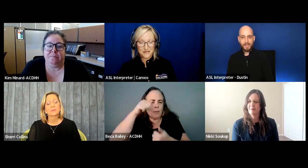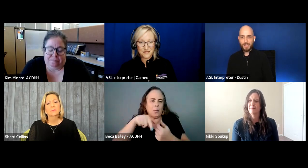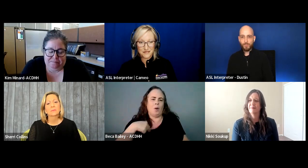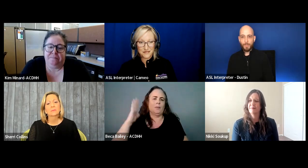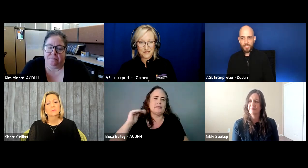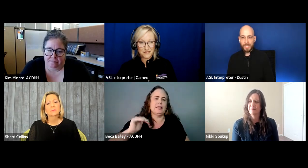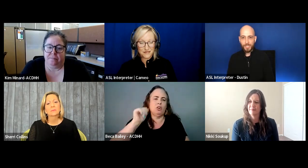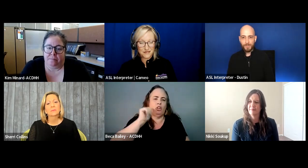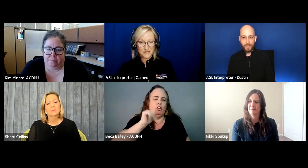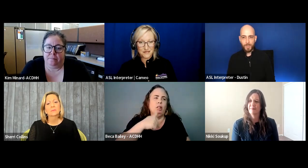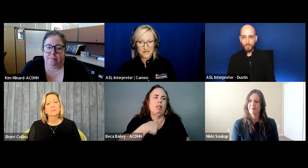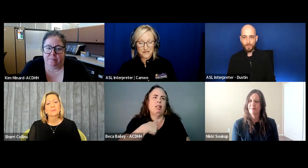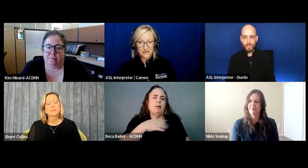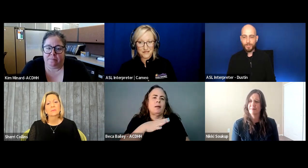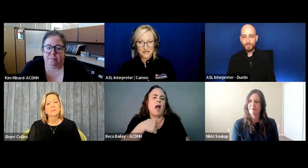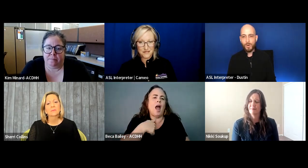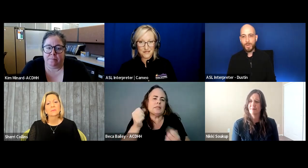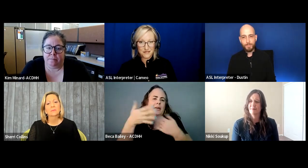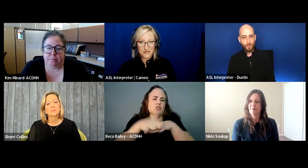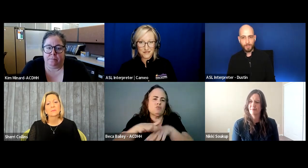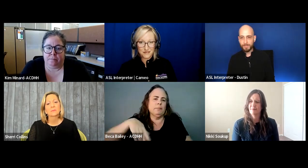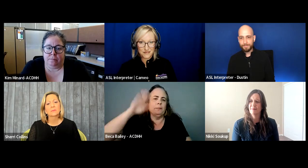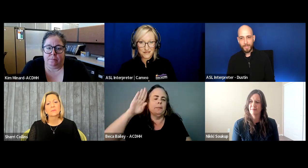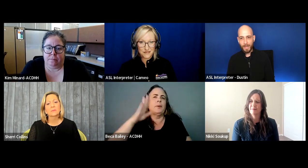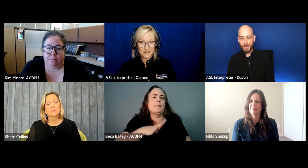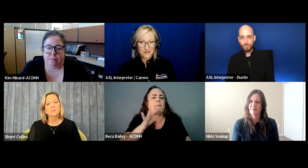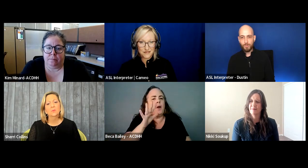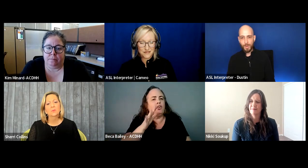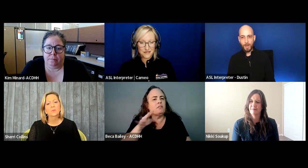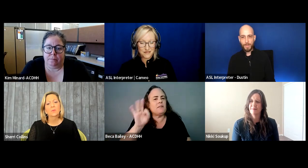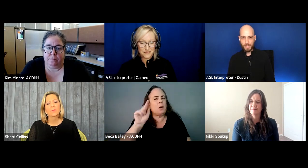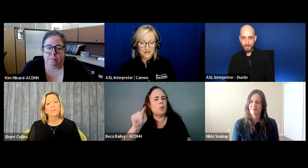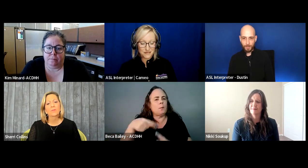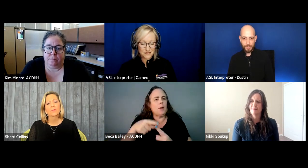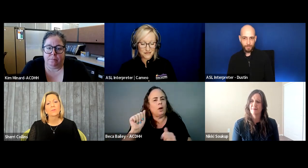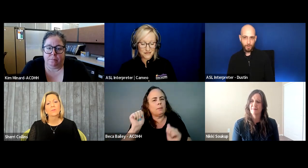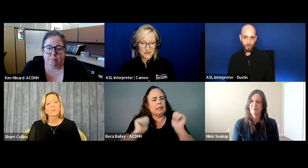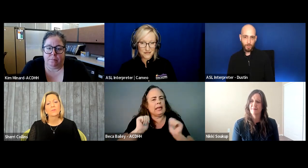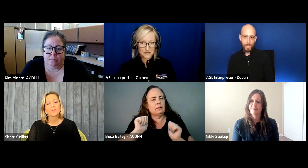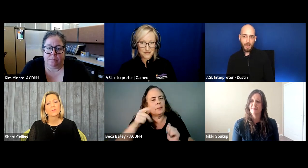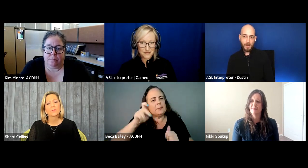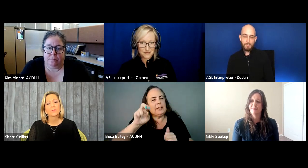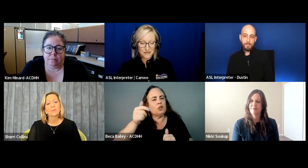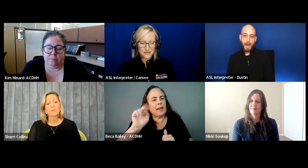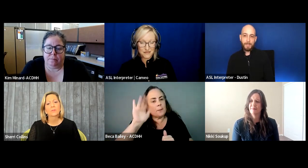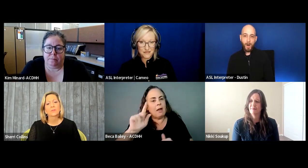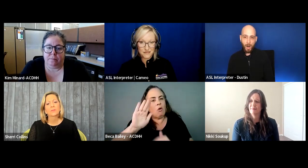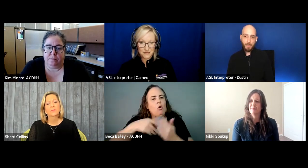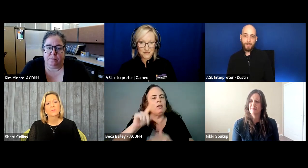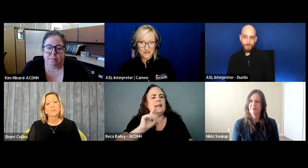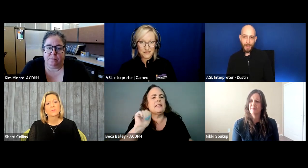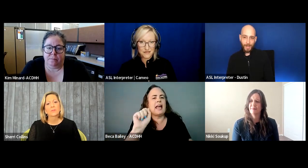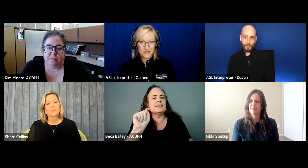I can say that representation of deaf people is so important. Growing up as a little deaf girl,